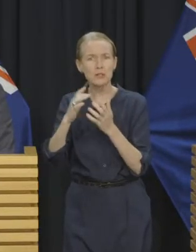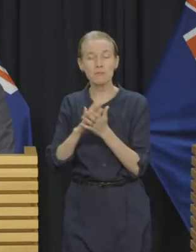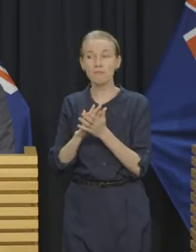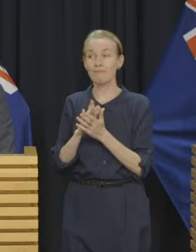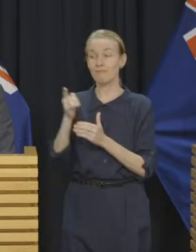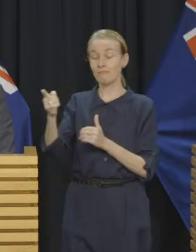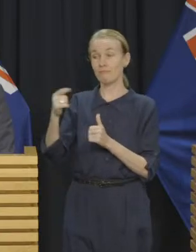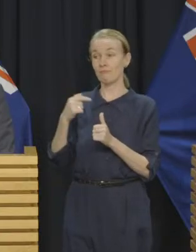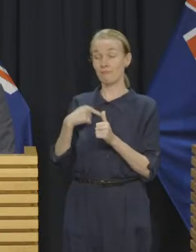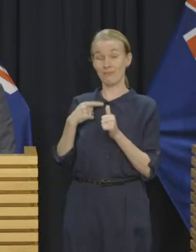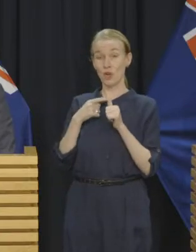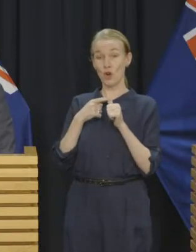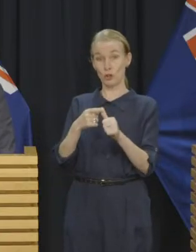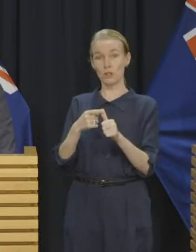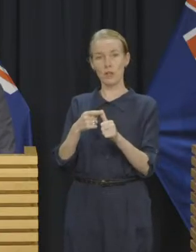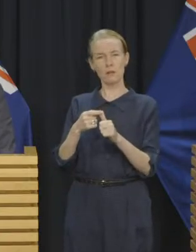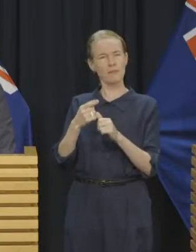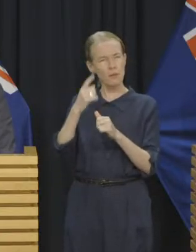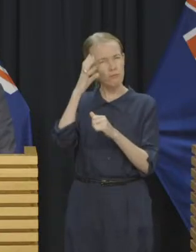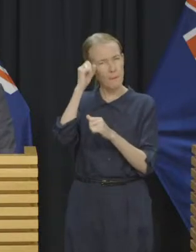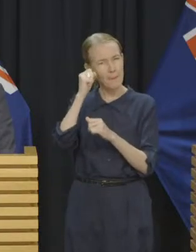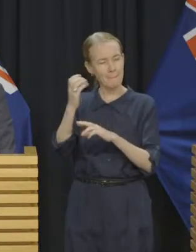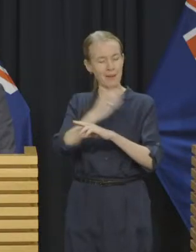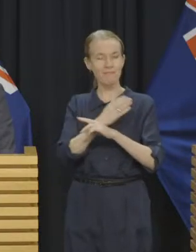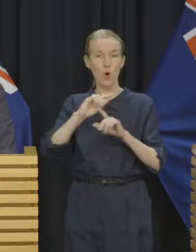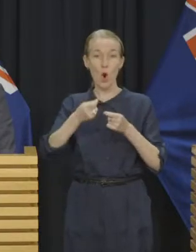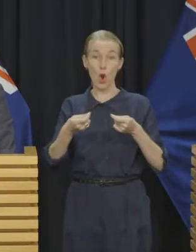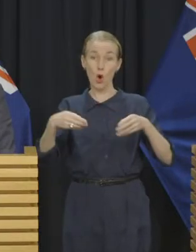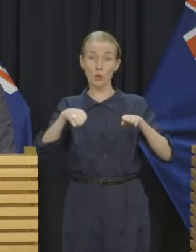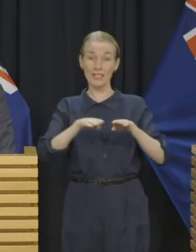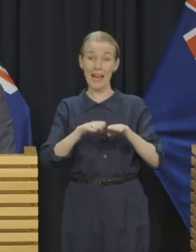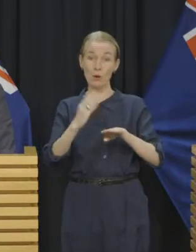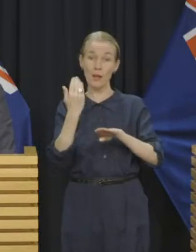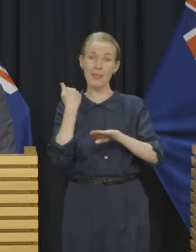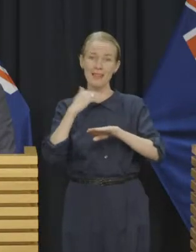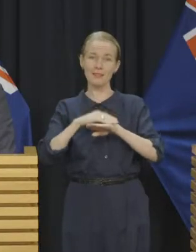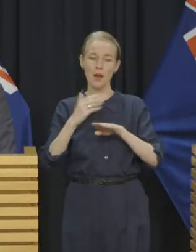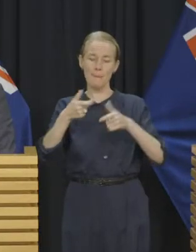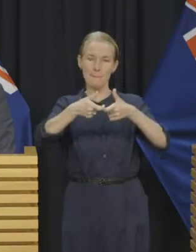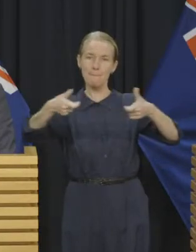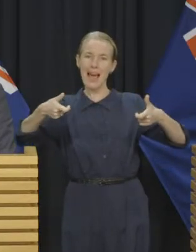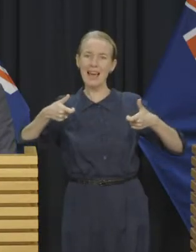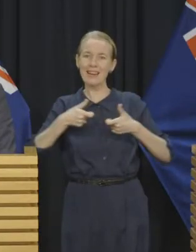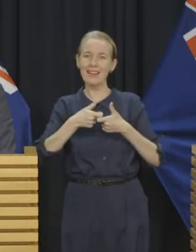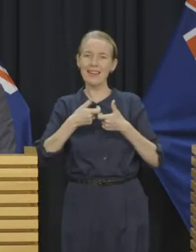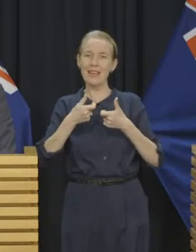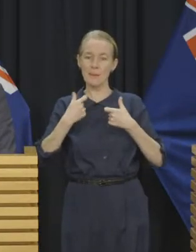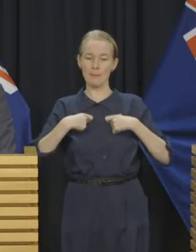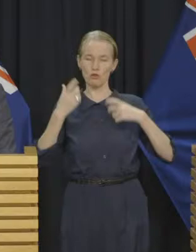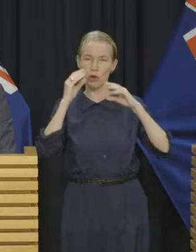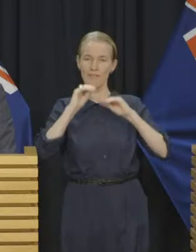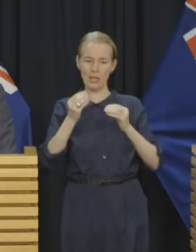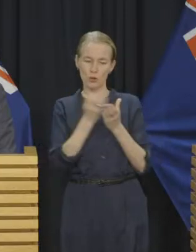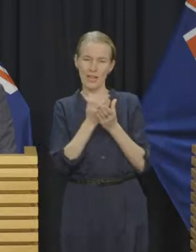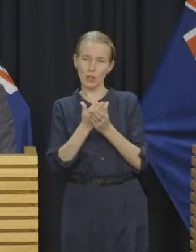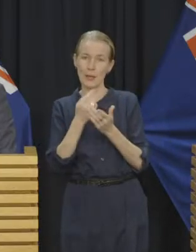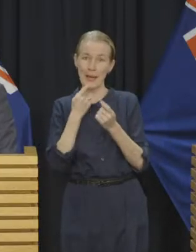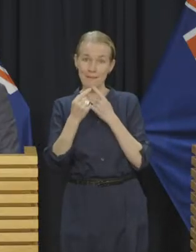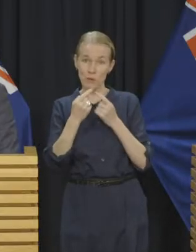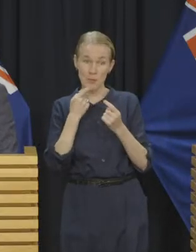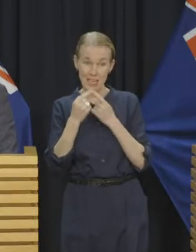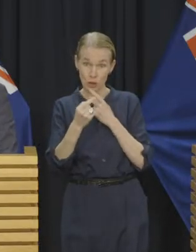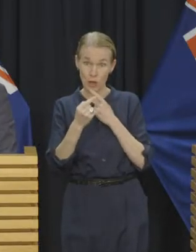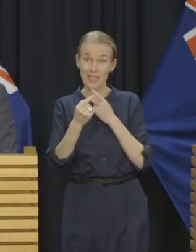in managed isolation and in quarantine, so that they can support their kids to continue learning whilst they're there. Any